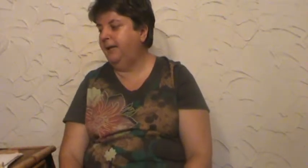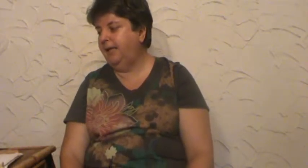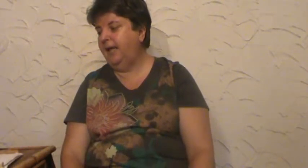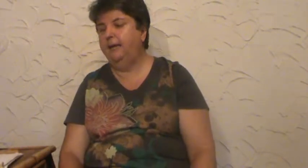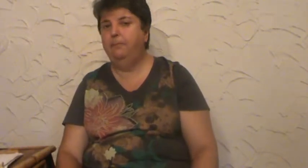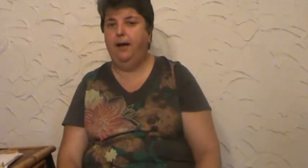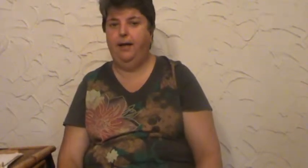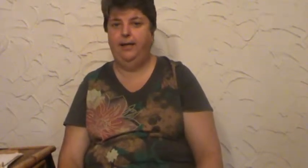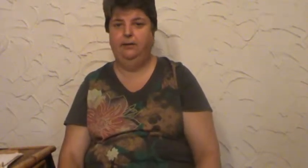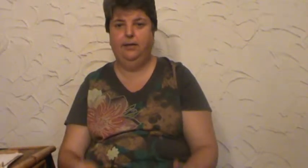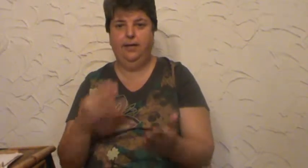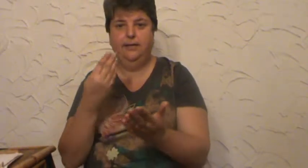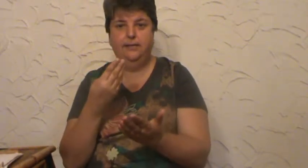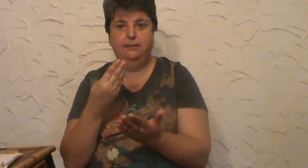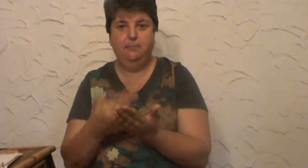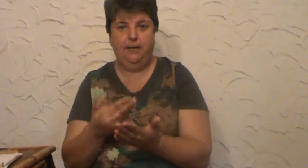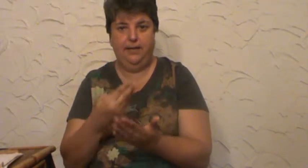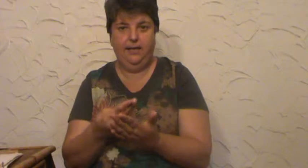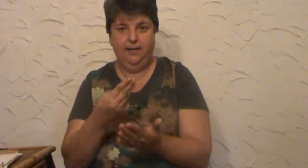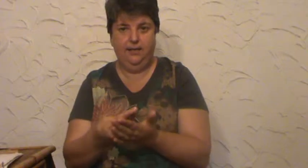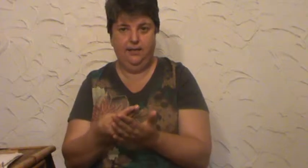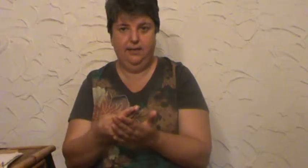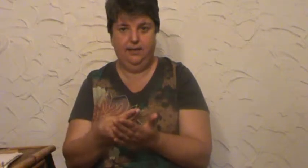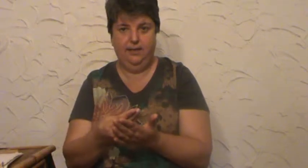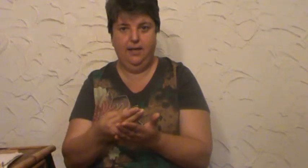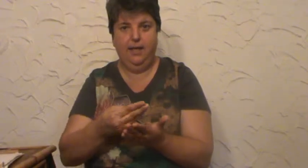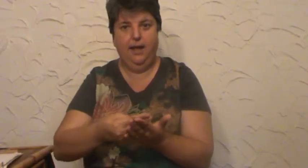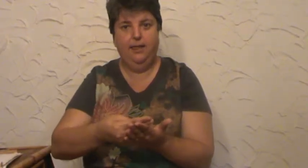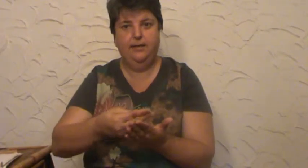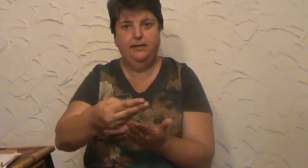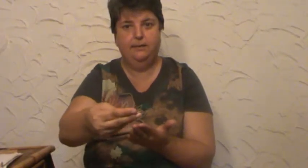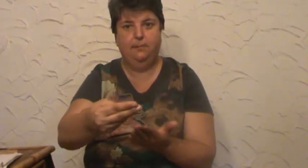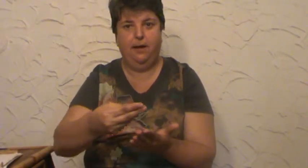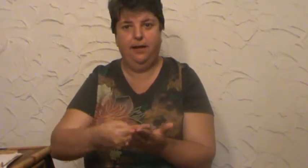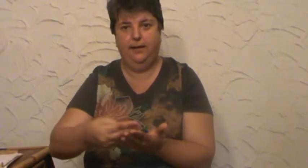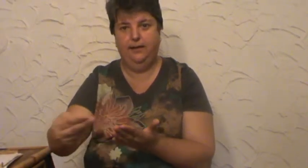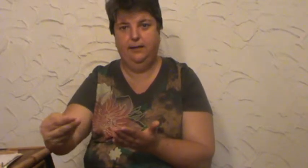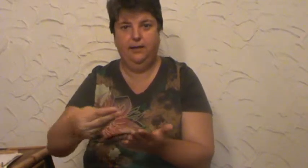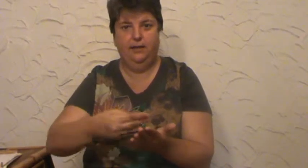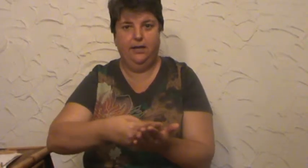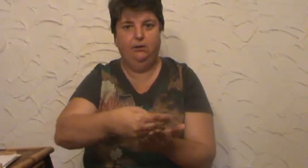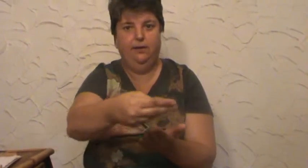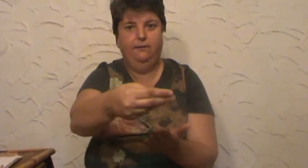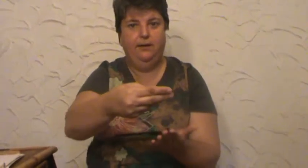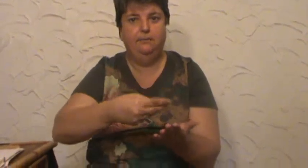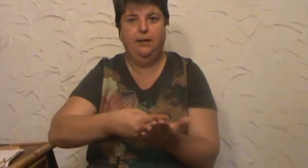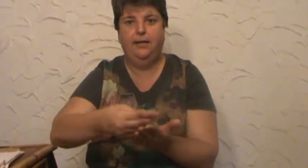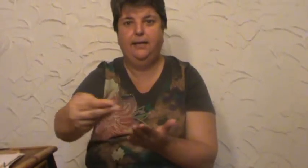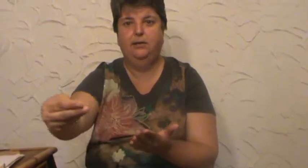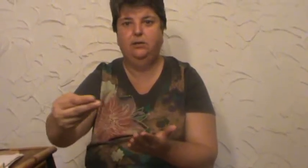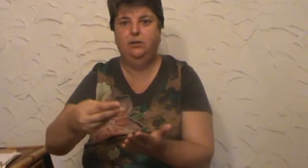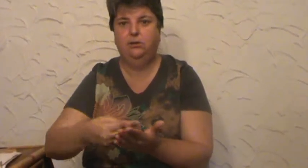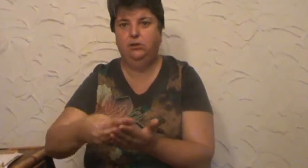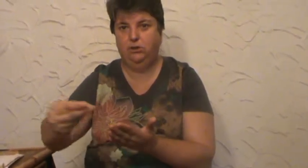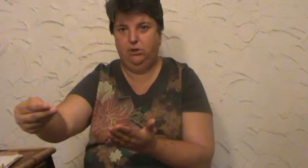Money and buy. Okay, this is money and this is buy. Like you're giving money to